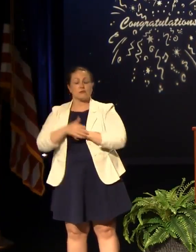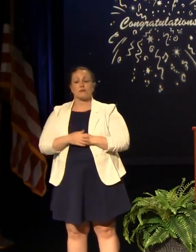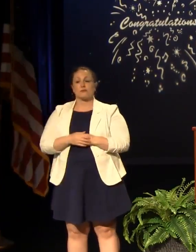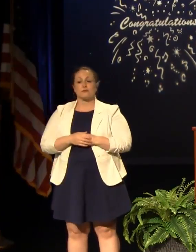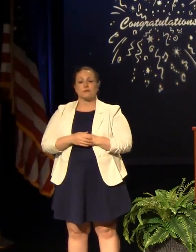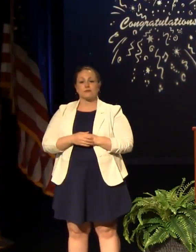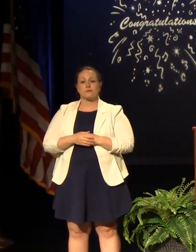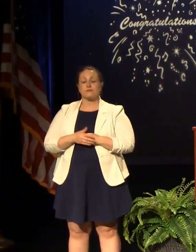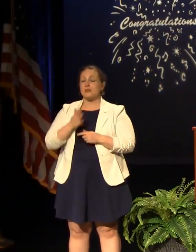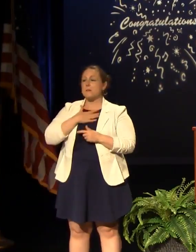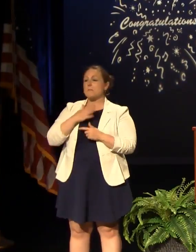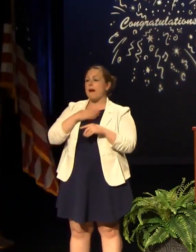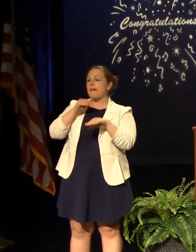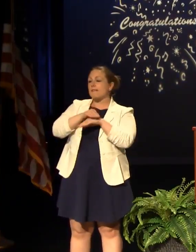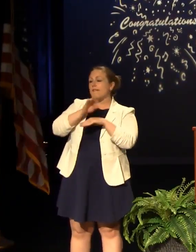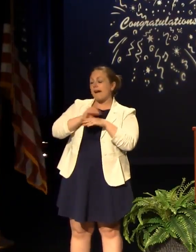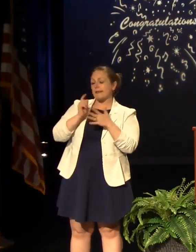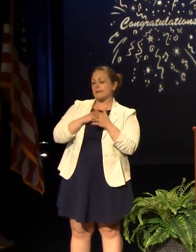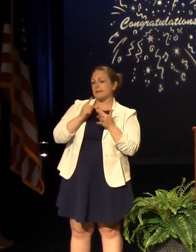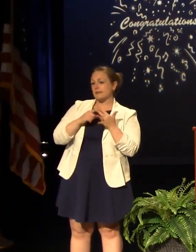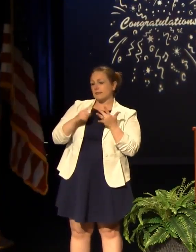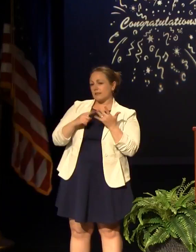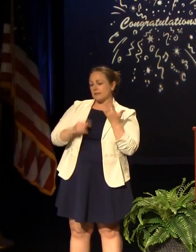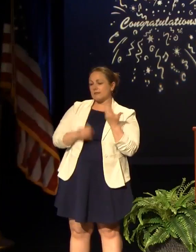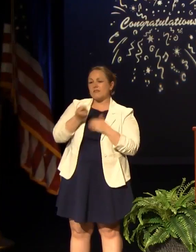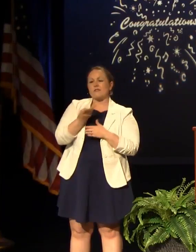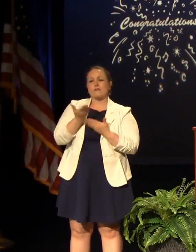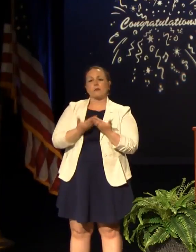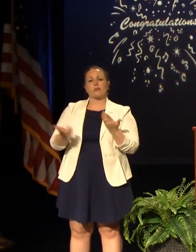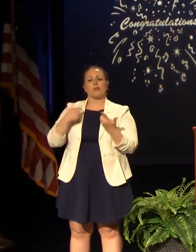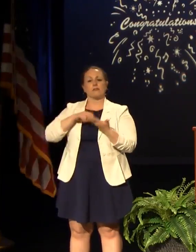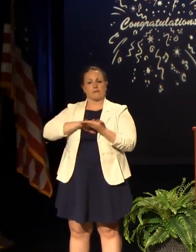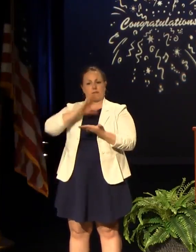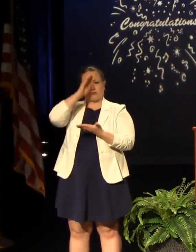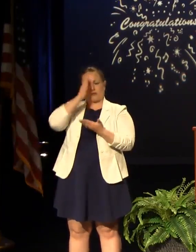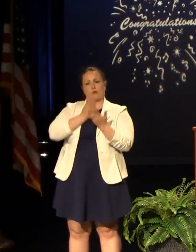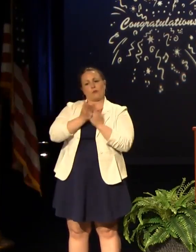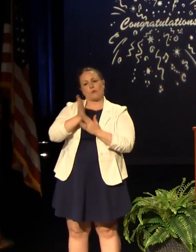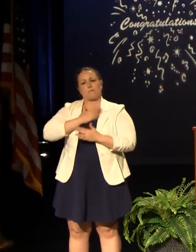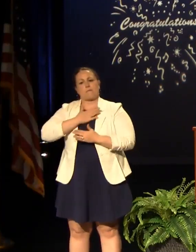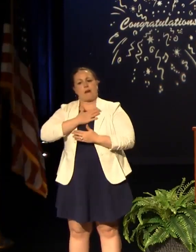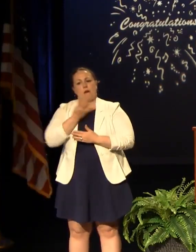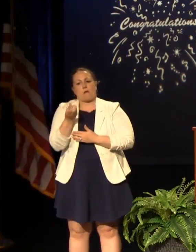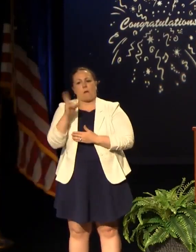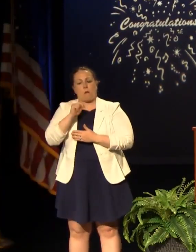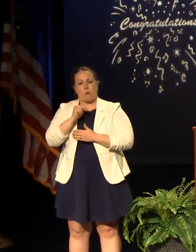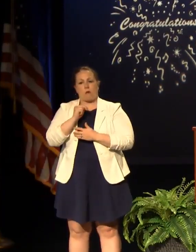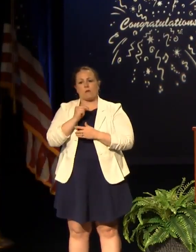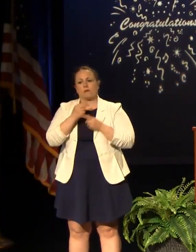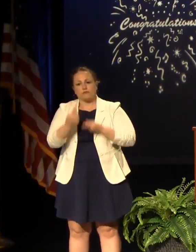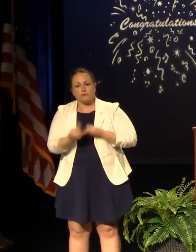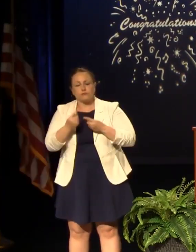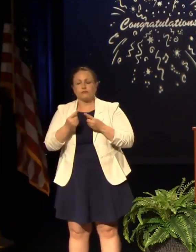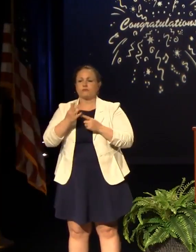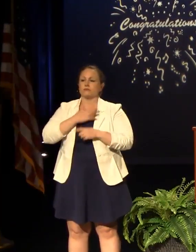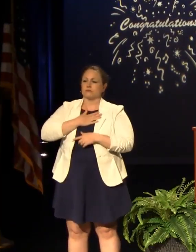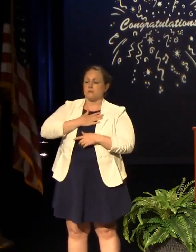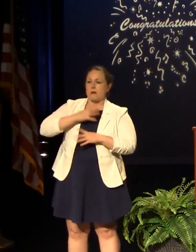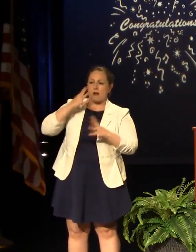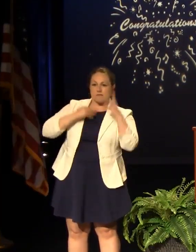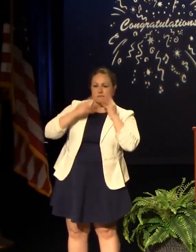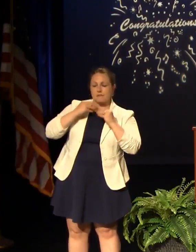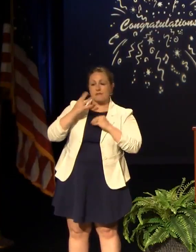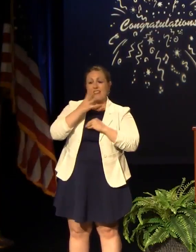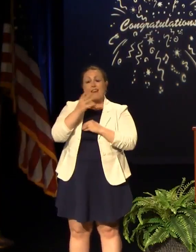These next pieces of advice are just a few things I have learned through my own trials and tribulations over the past 4 years and the time I spent locked in